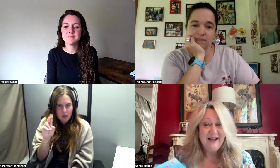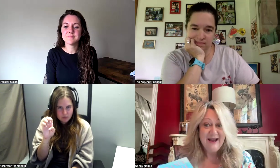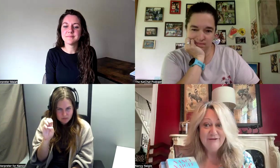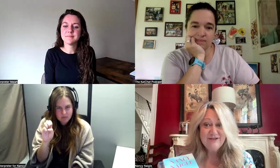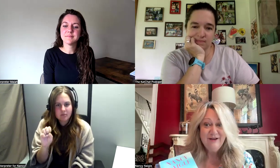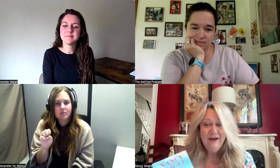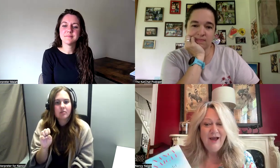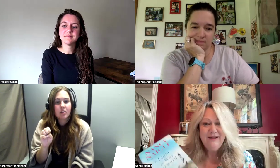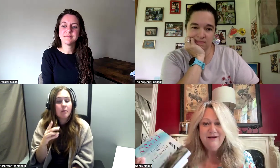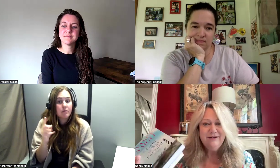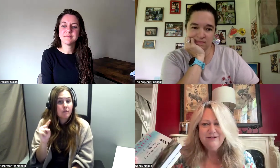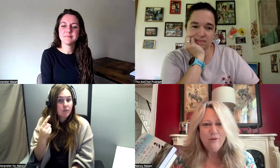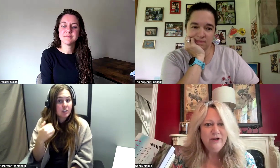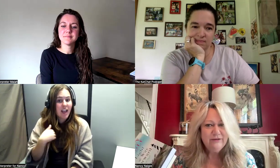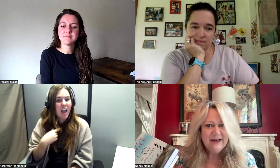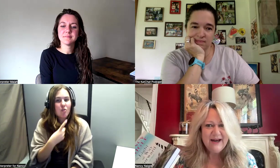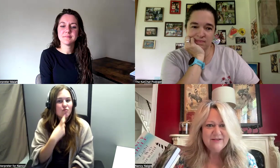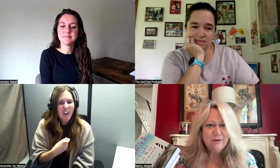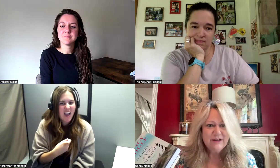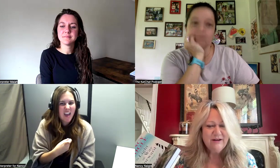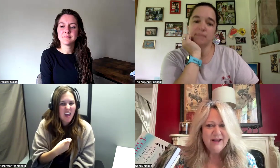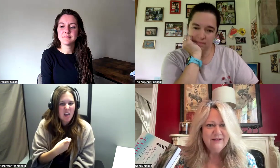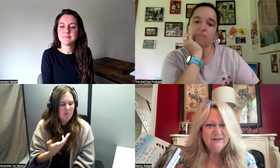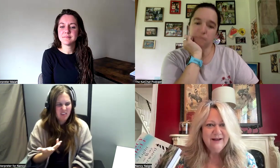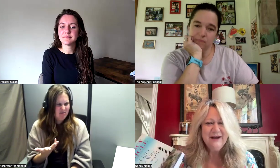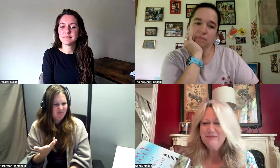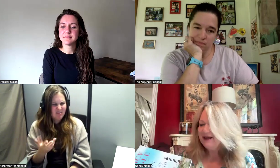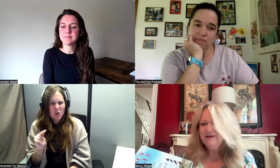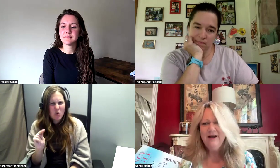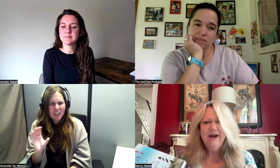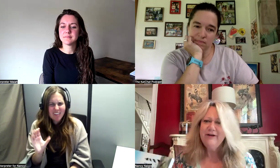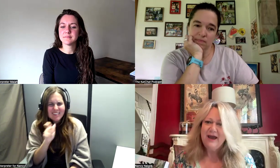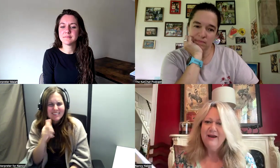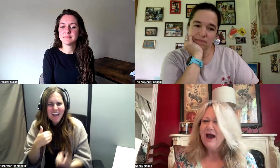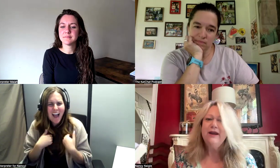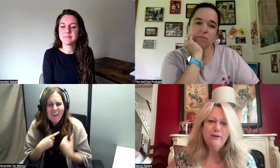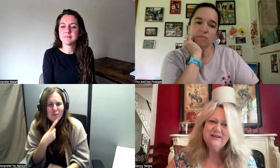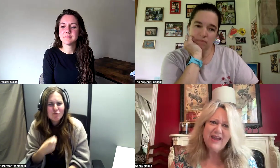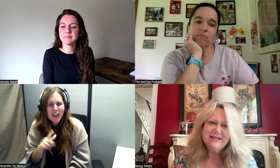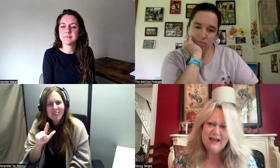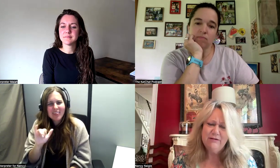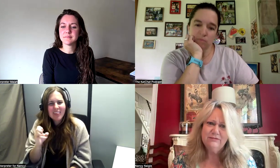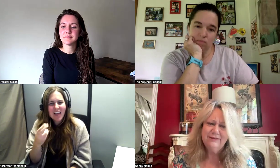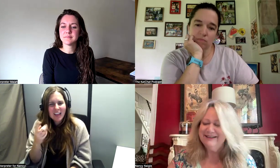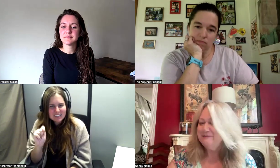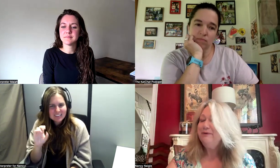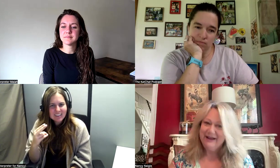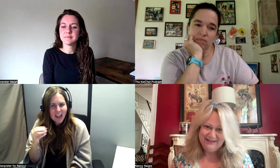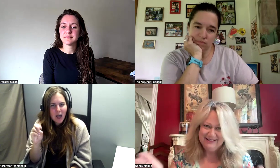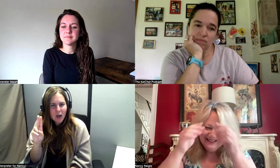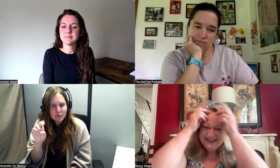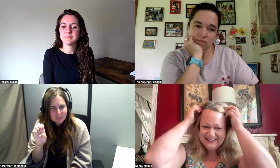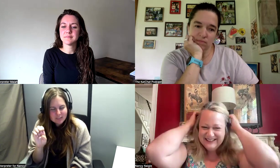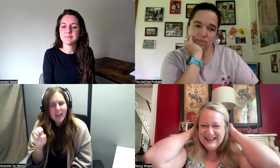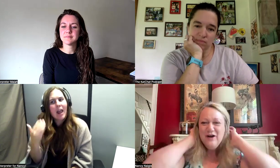red lighthouse, and there's not one red lighthouse in North Carolina. I'm like, okay, I know it's a fake town,